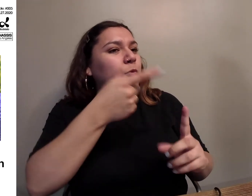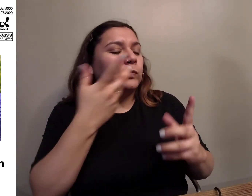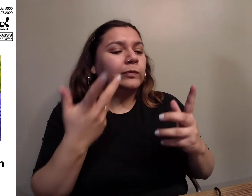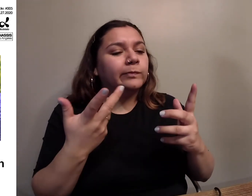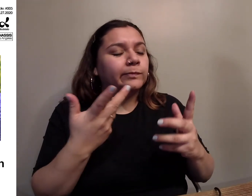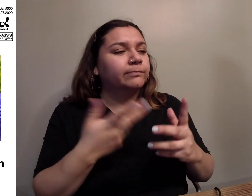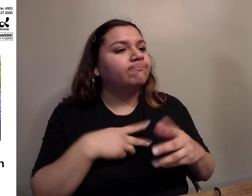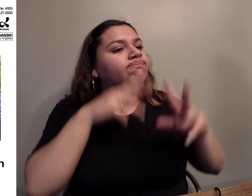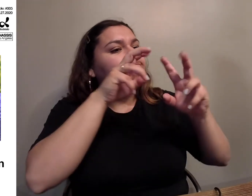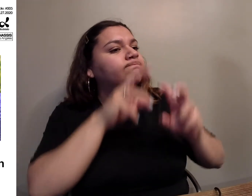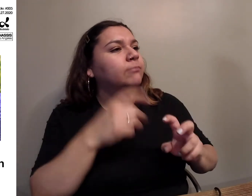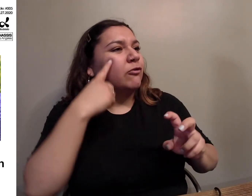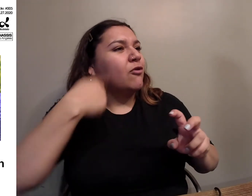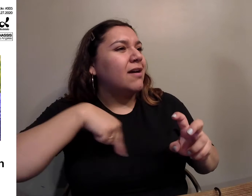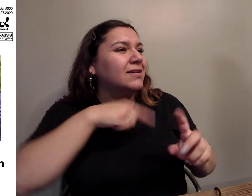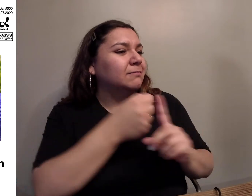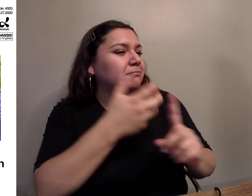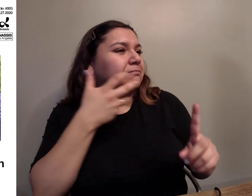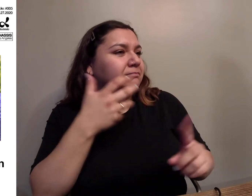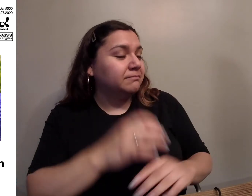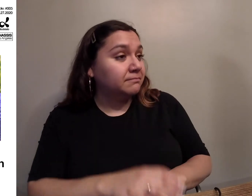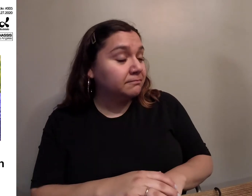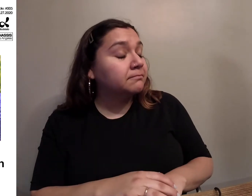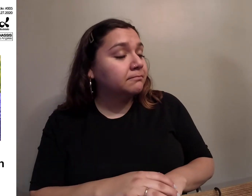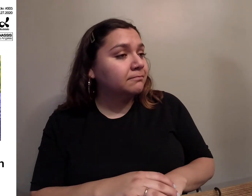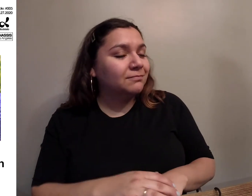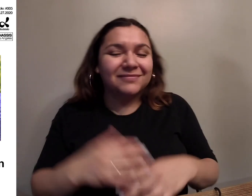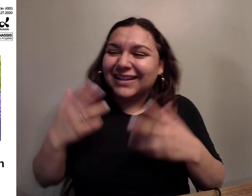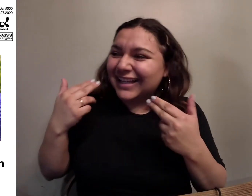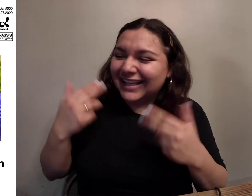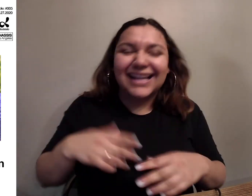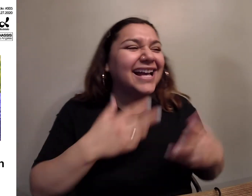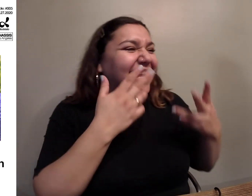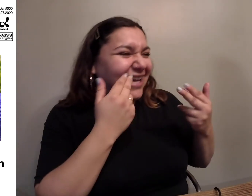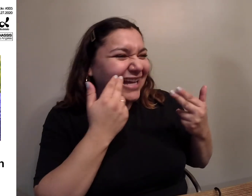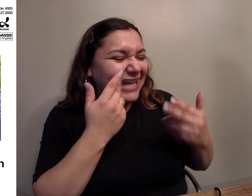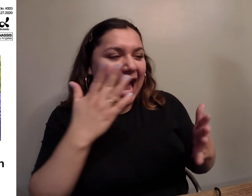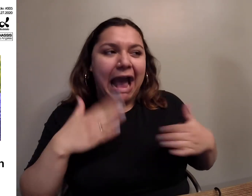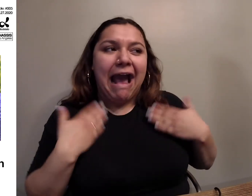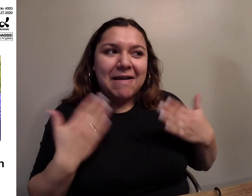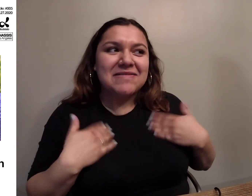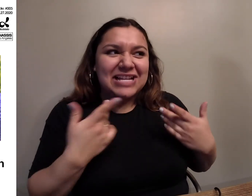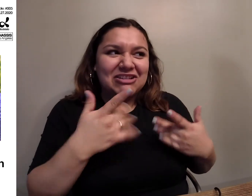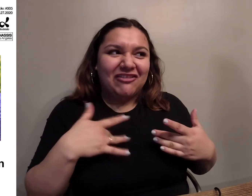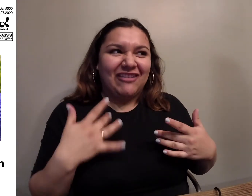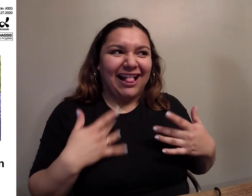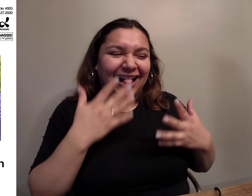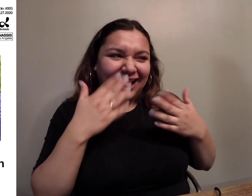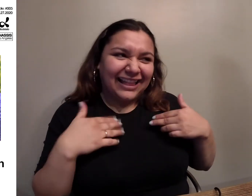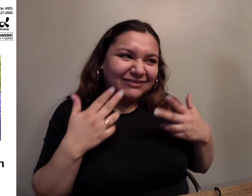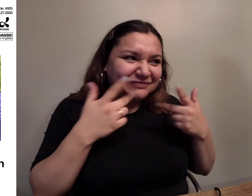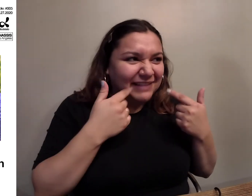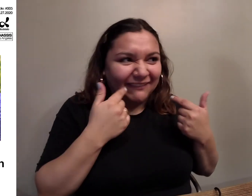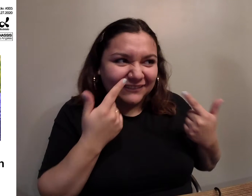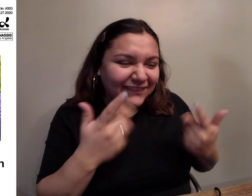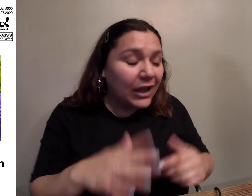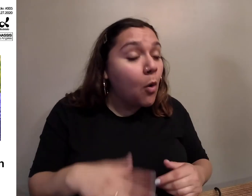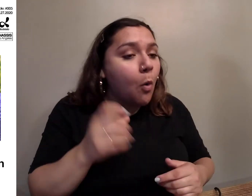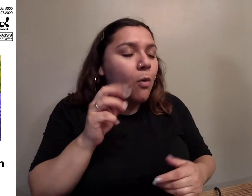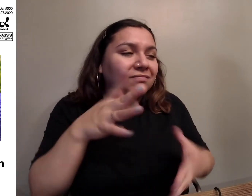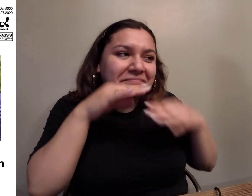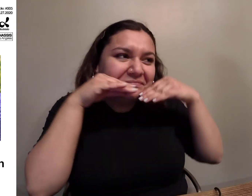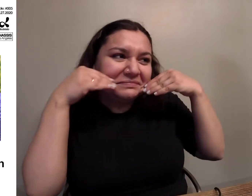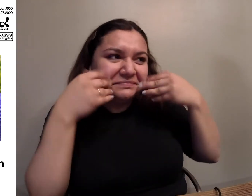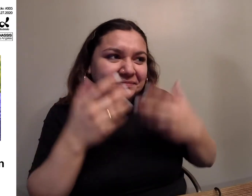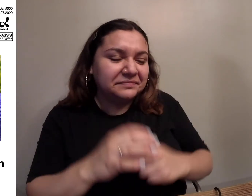to unpack it for us. It's a line, I'm glad that makes you laugh, or at least